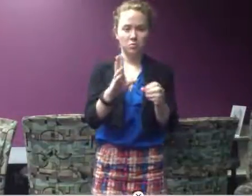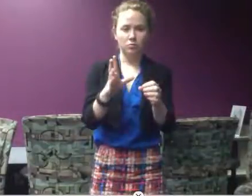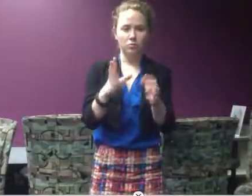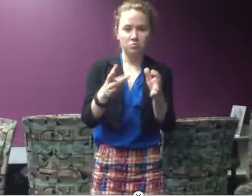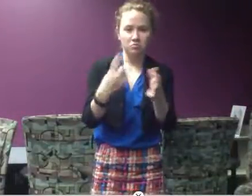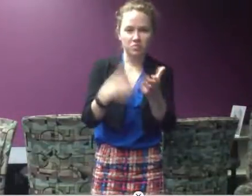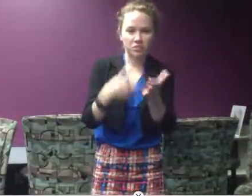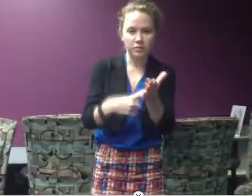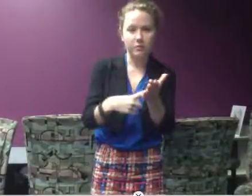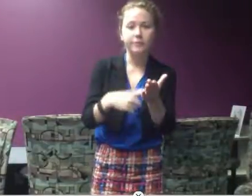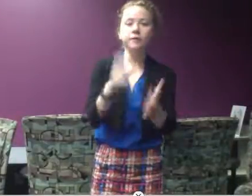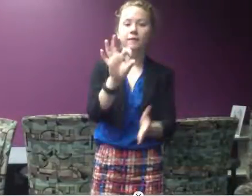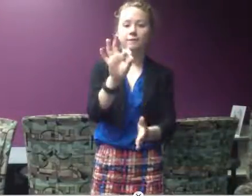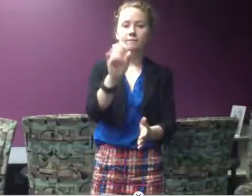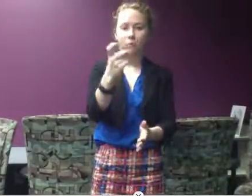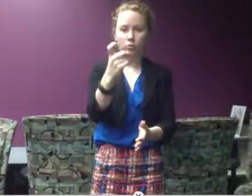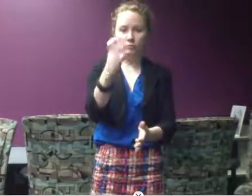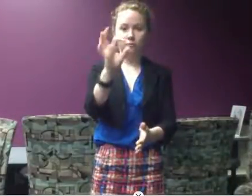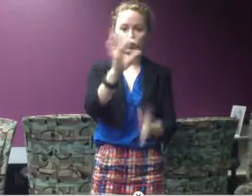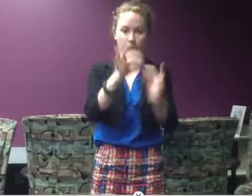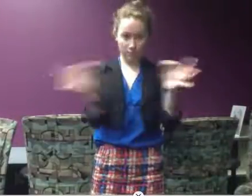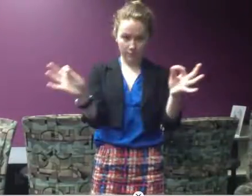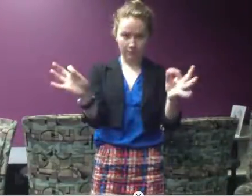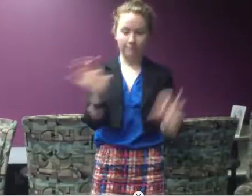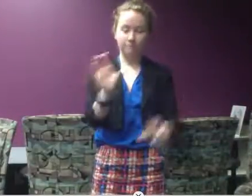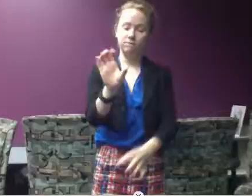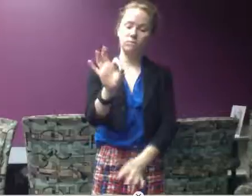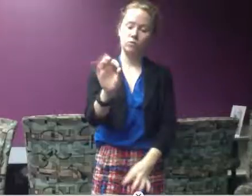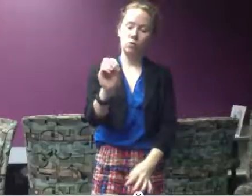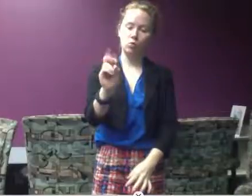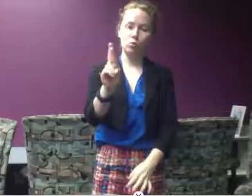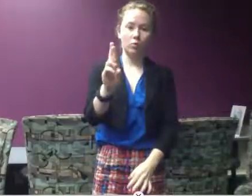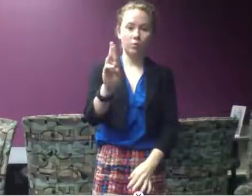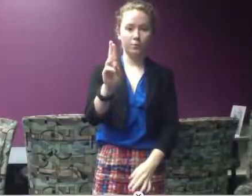So we're going to go back to perimeter, and we're going to discuss the formula for perimeter.